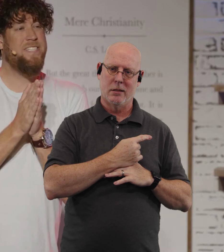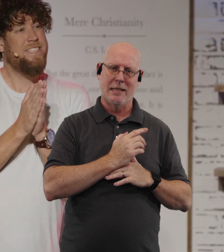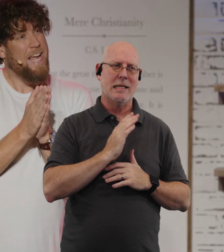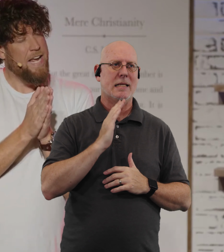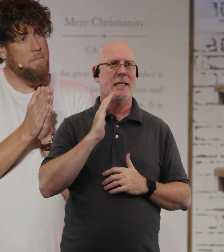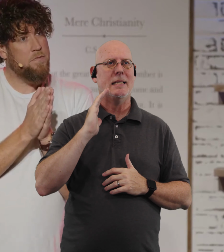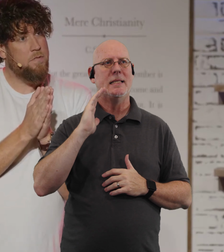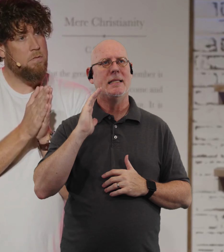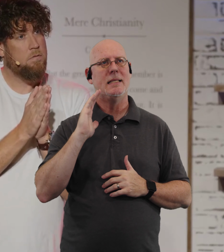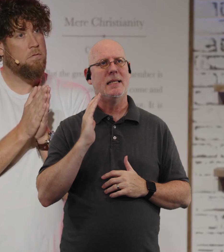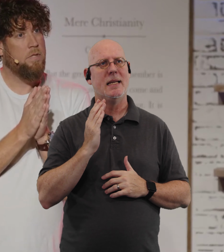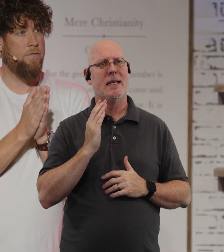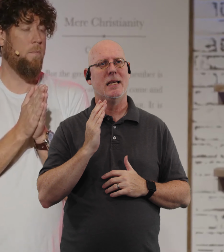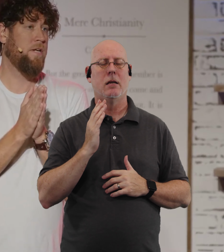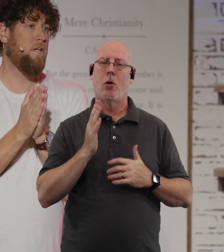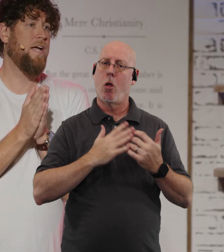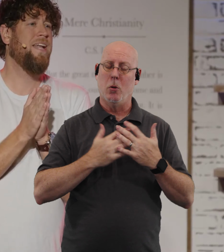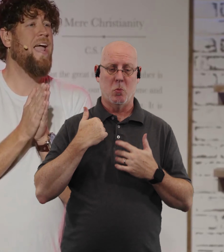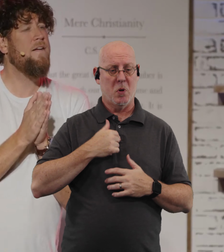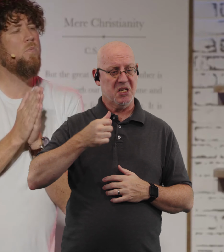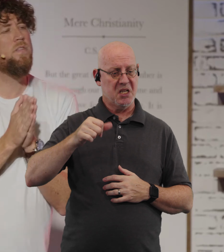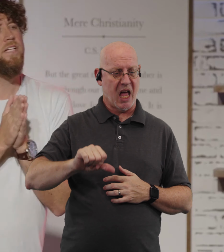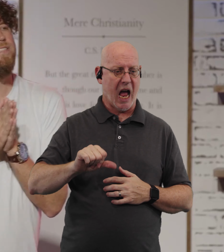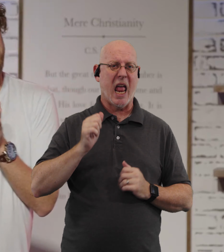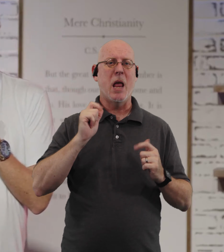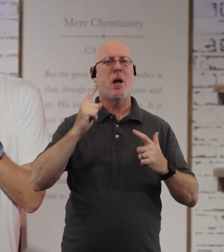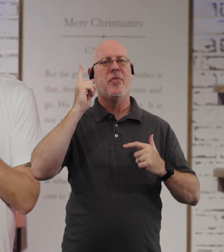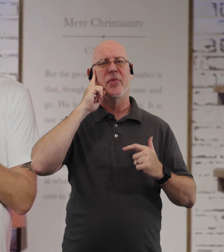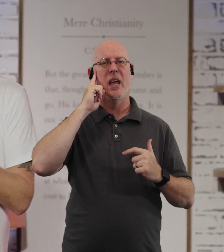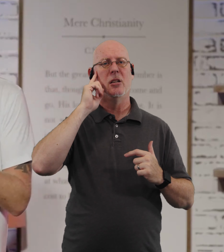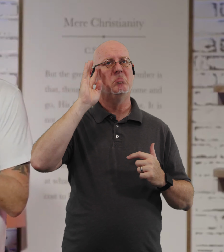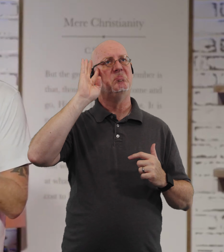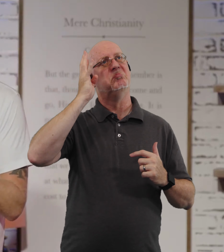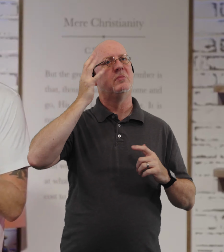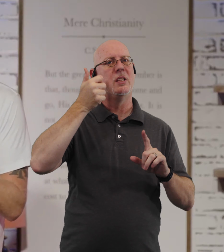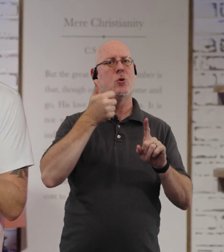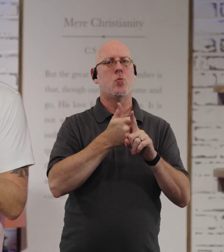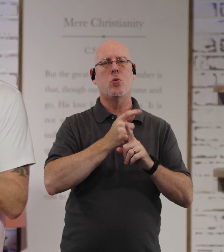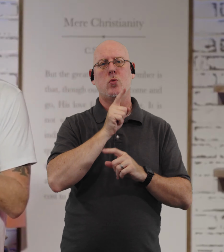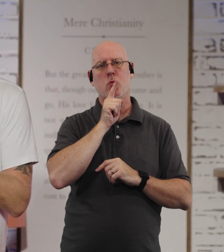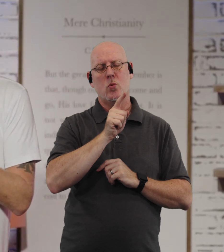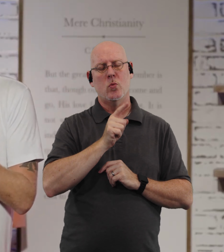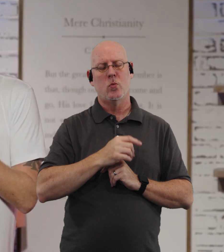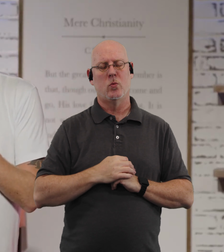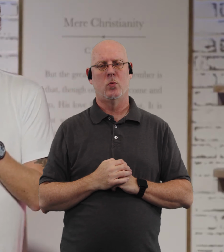It seems, even though we might deny it, that everyone thinks they can reinvent truth.